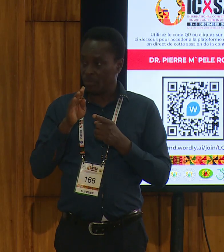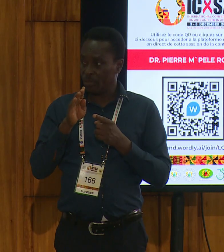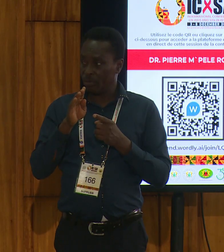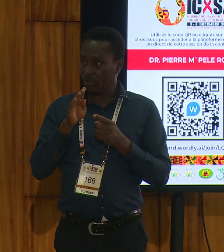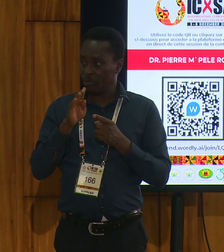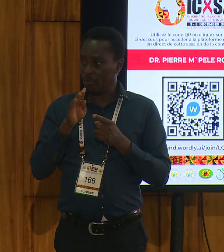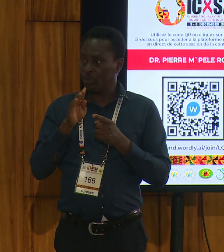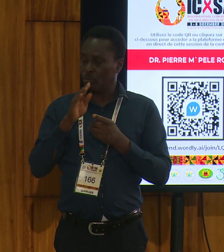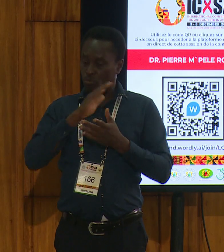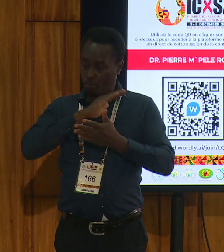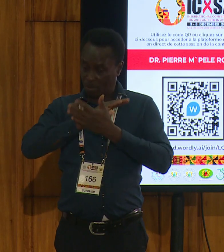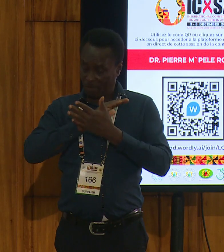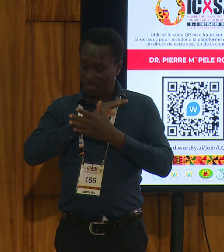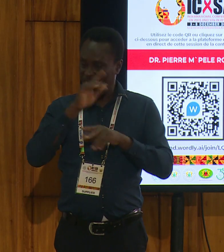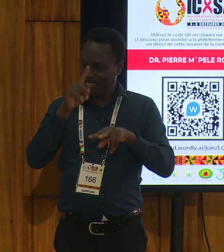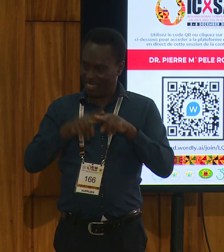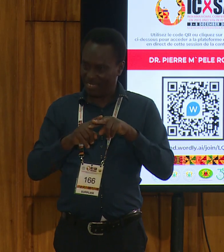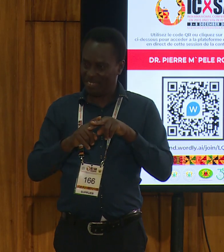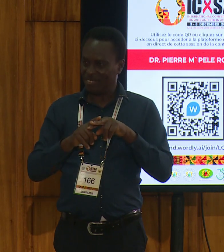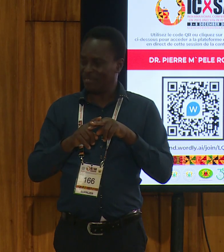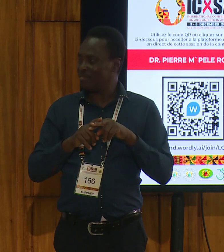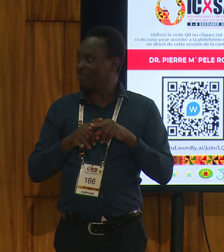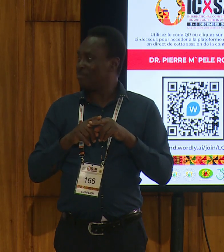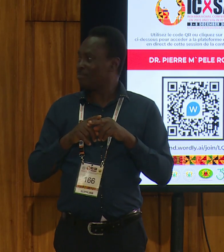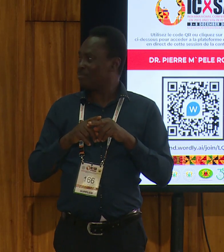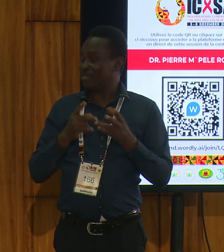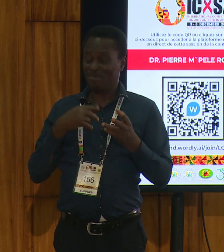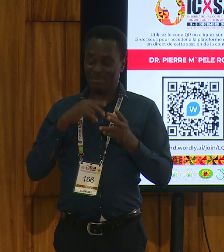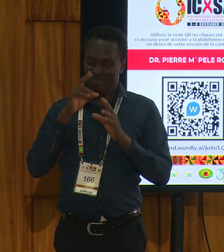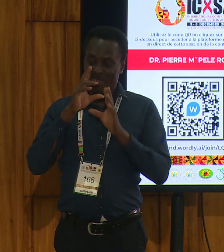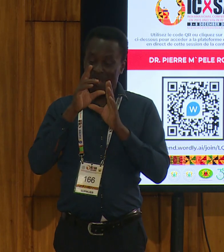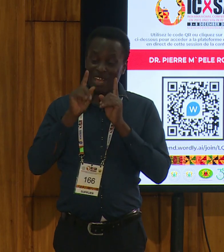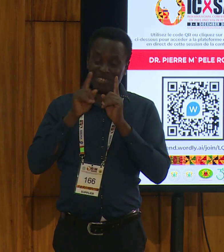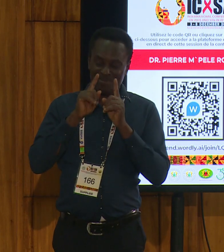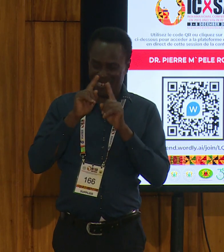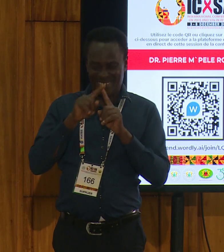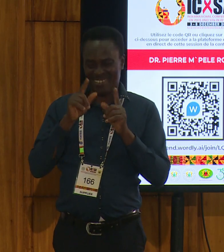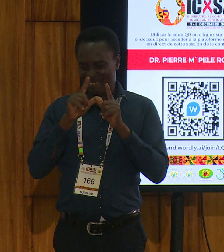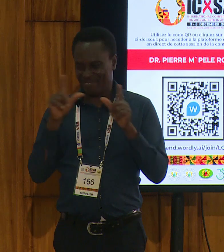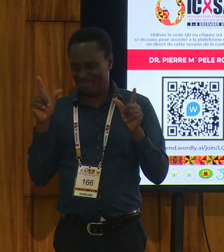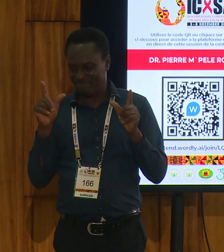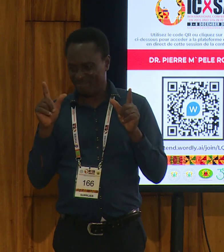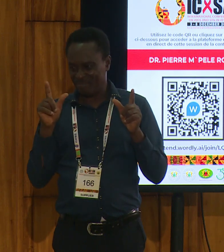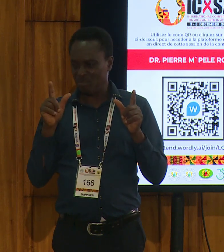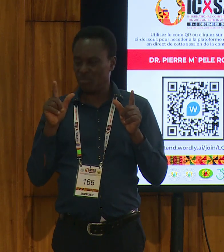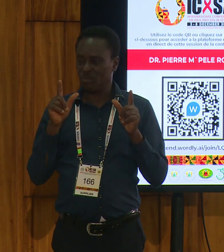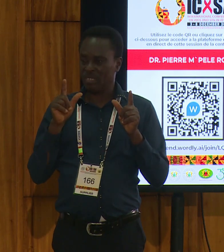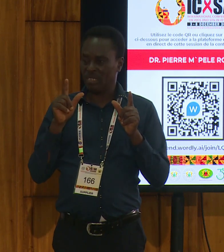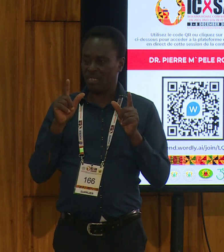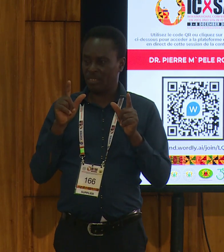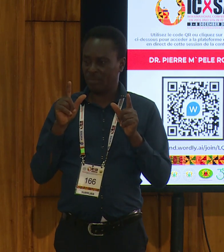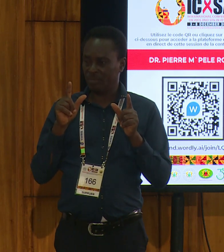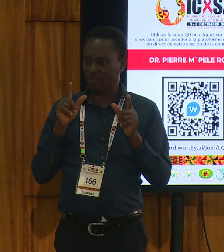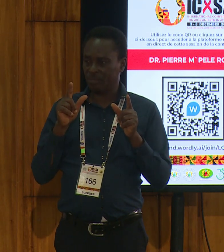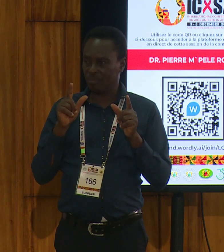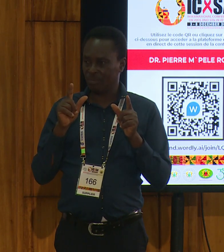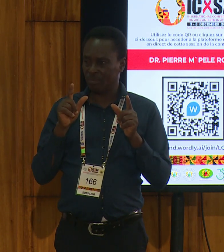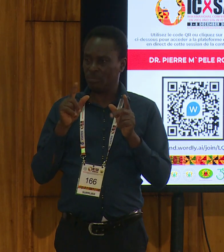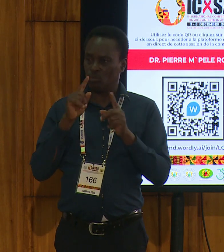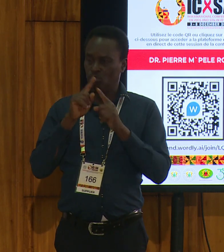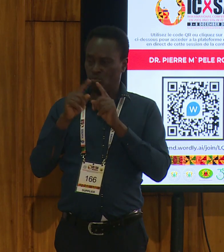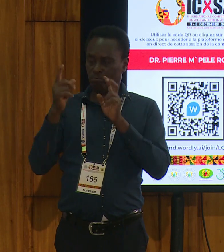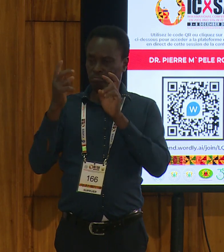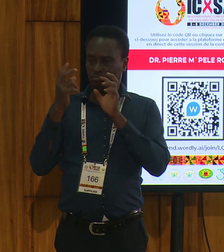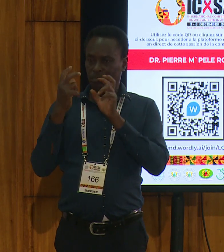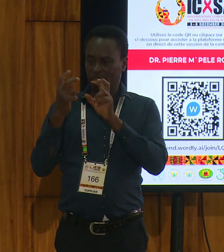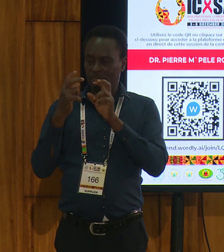or prevention, sorry, I'm speaking more Portuguese now, is really critical also, and engaging the